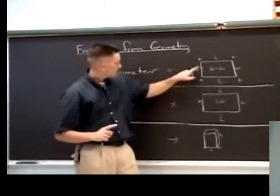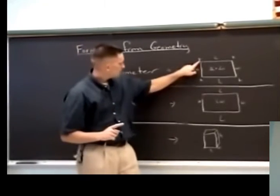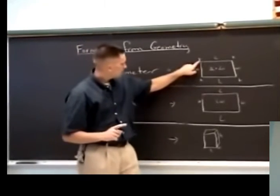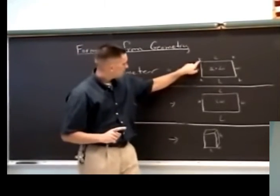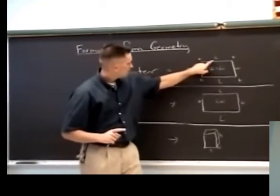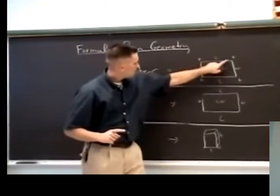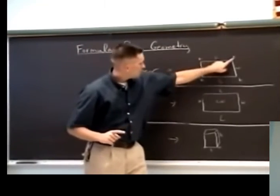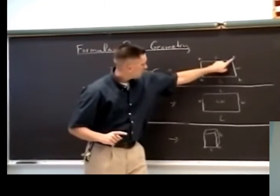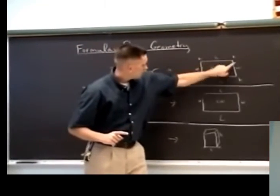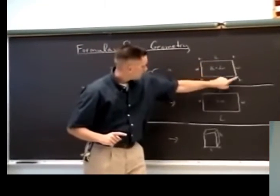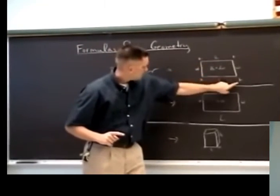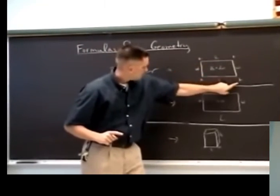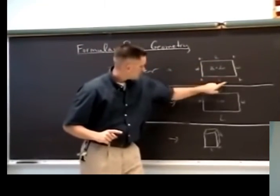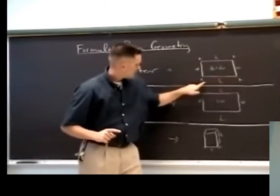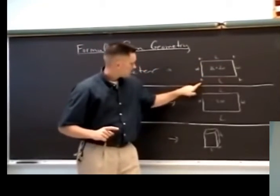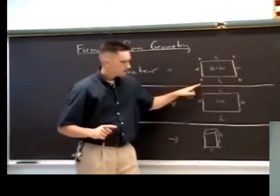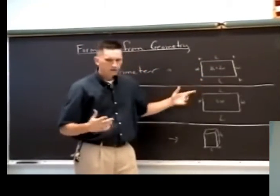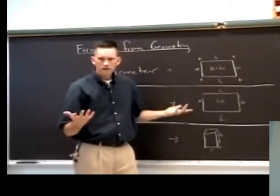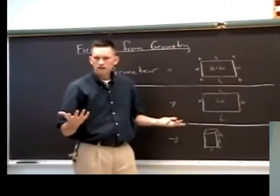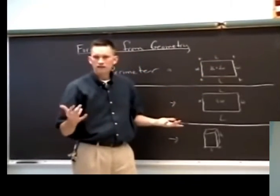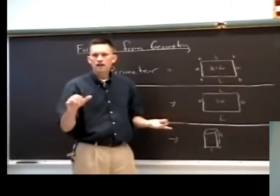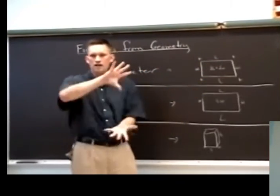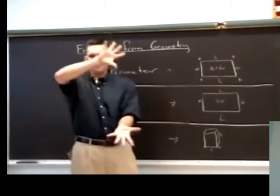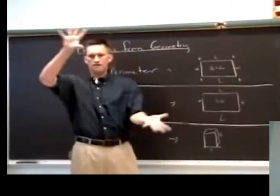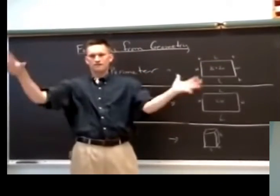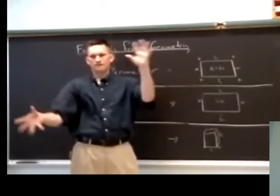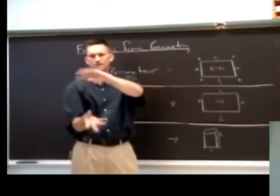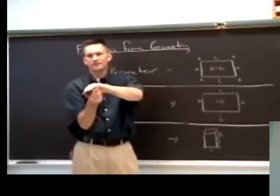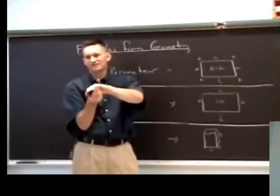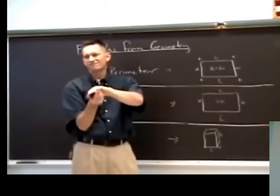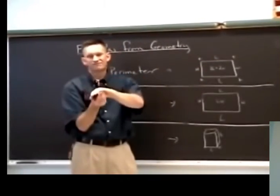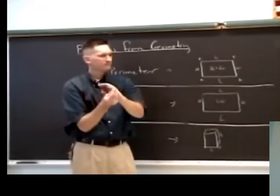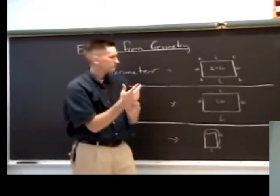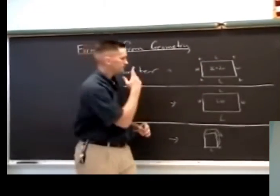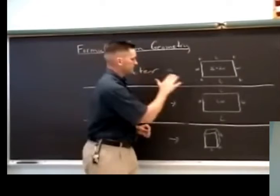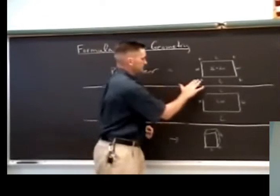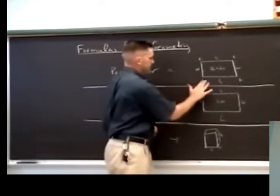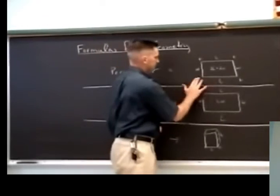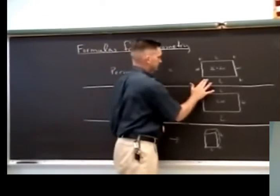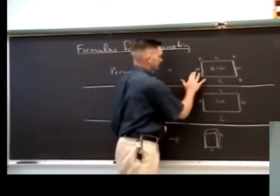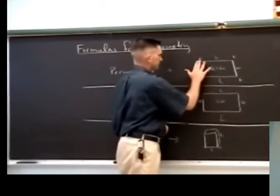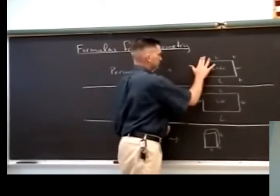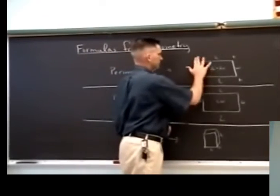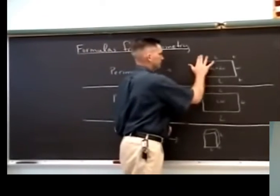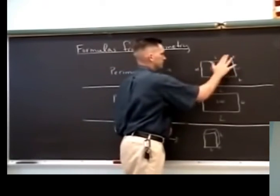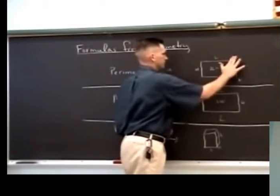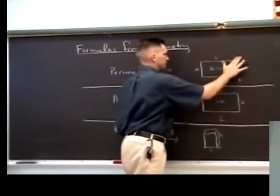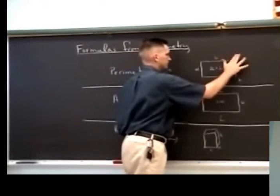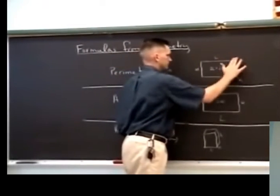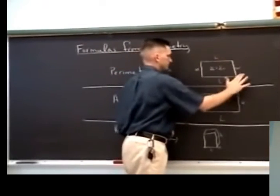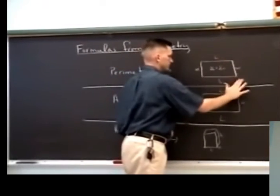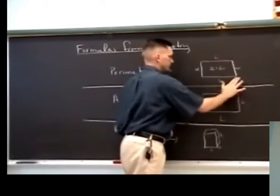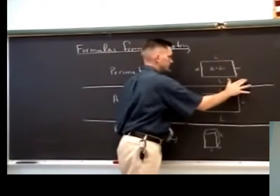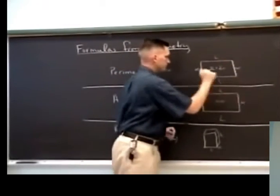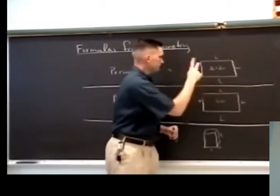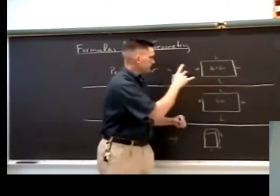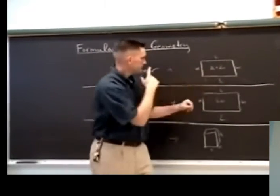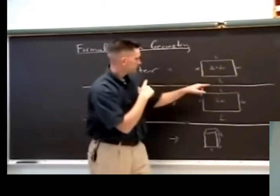And all you would need to do is add those together, all 4 parts, to find the perimeter of an